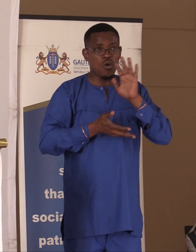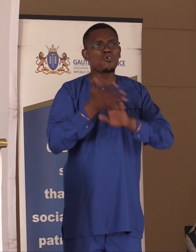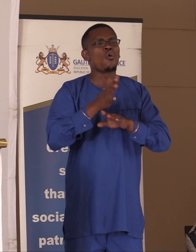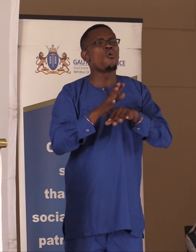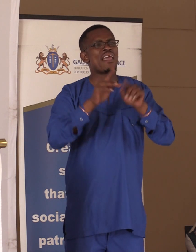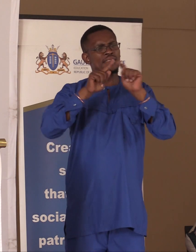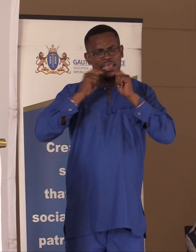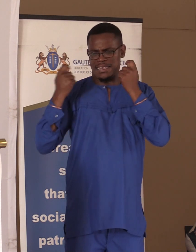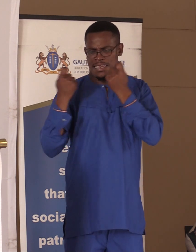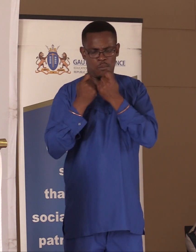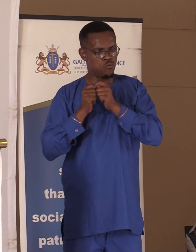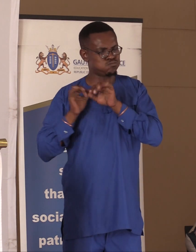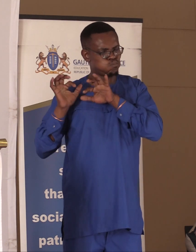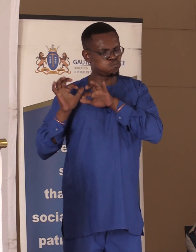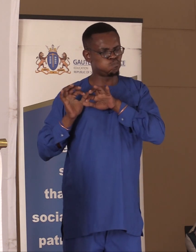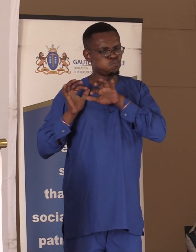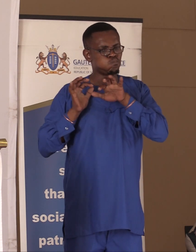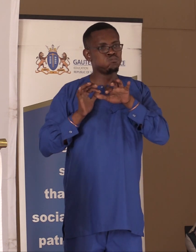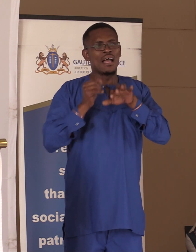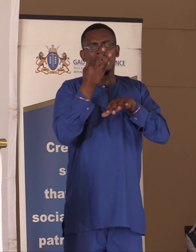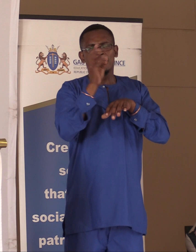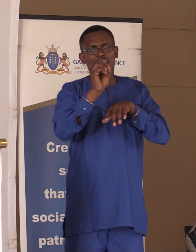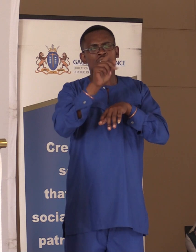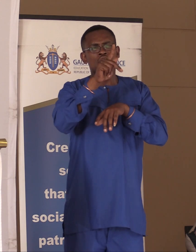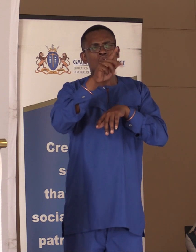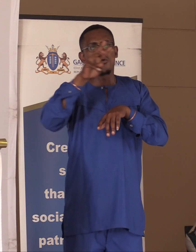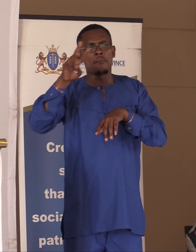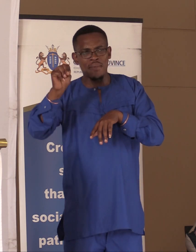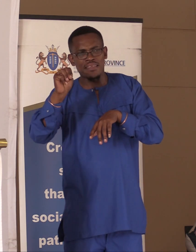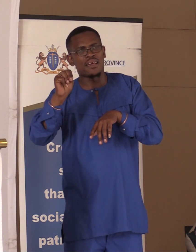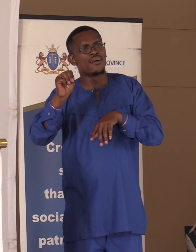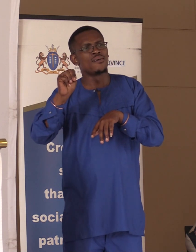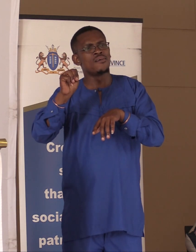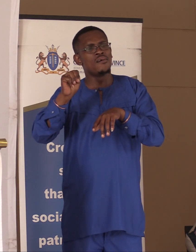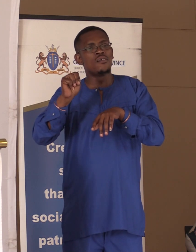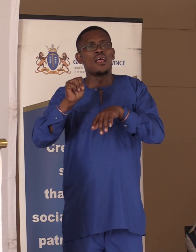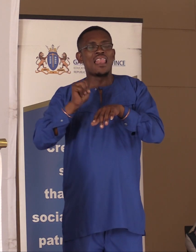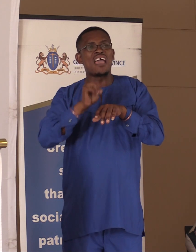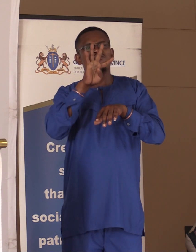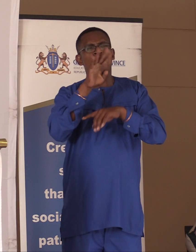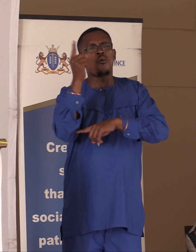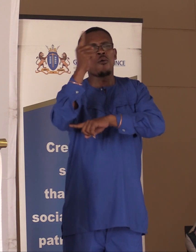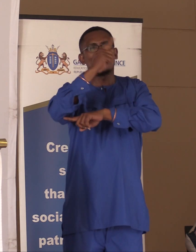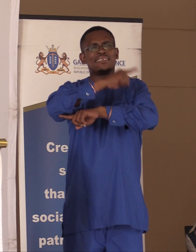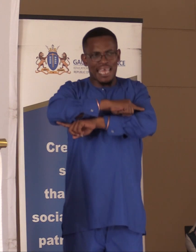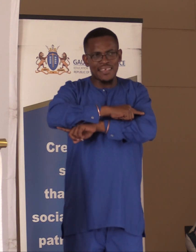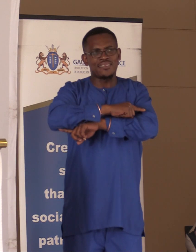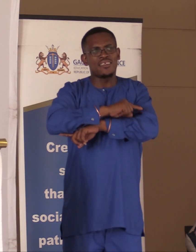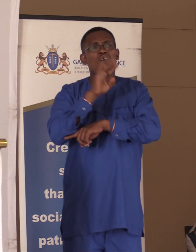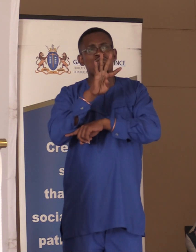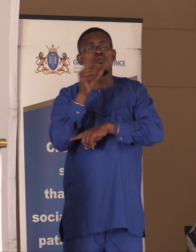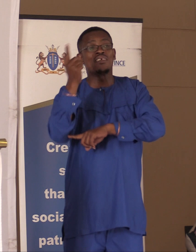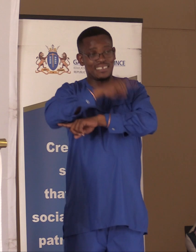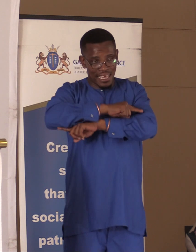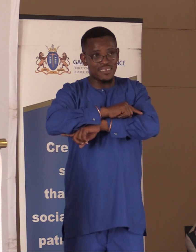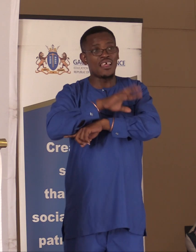slow. It's 36 kilometers to go up. You're going slow. We spend 4 days. Only on the fourth day,